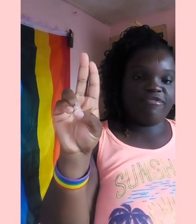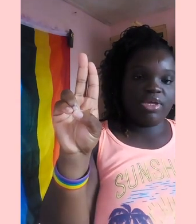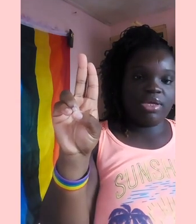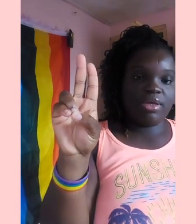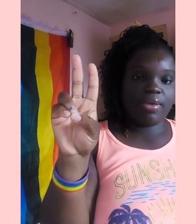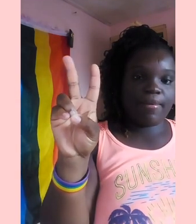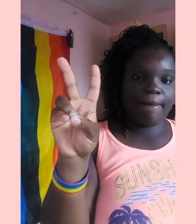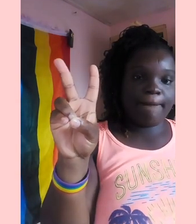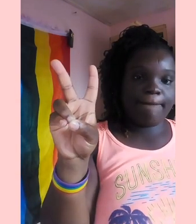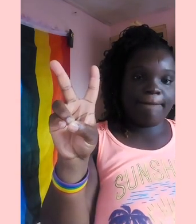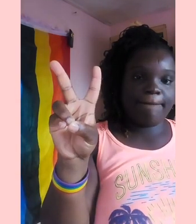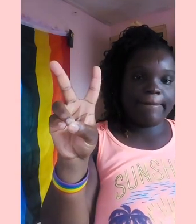V,